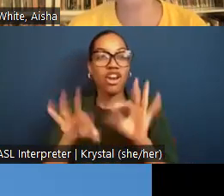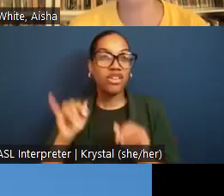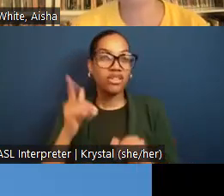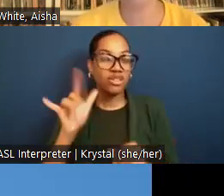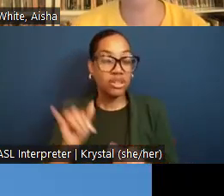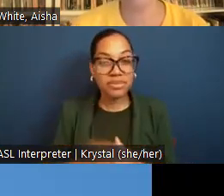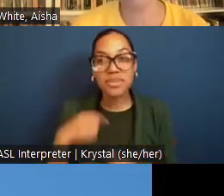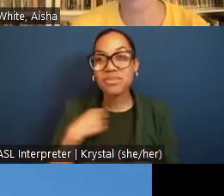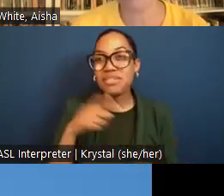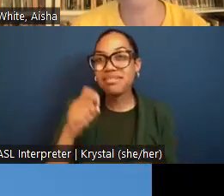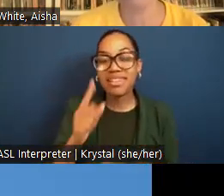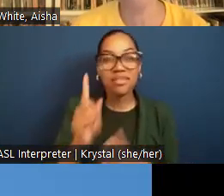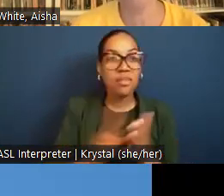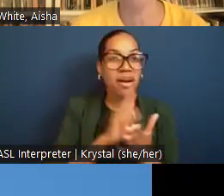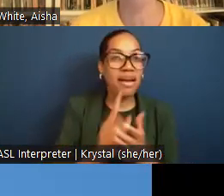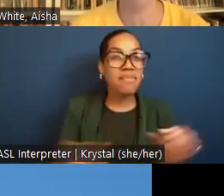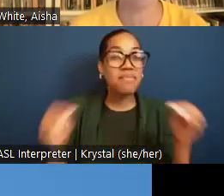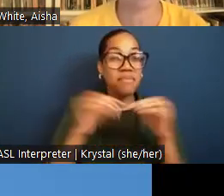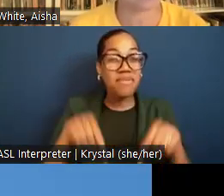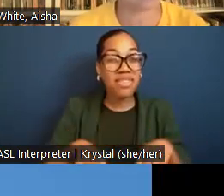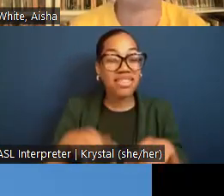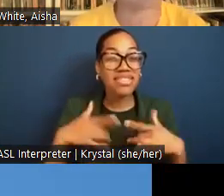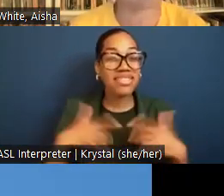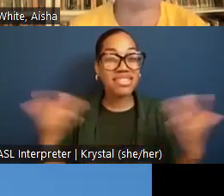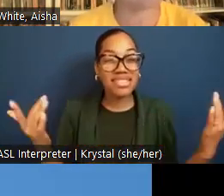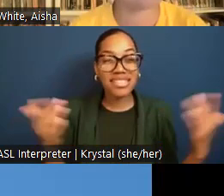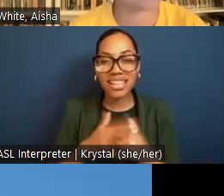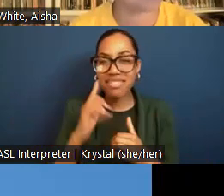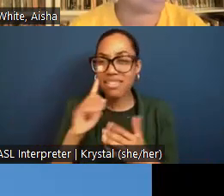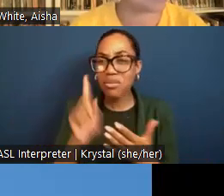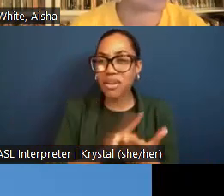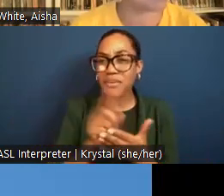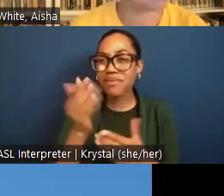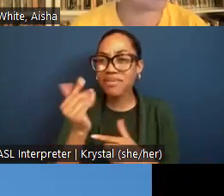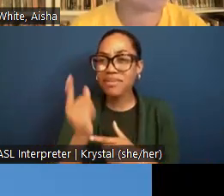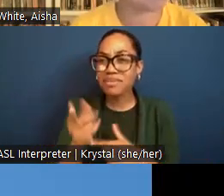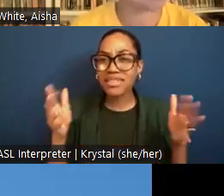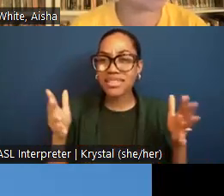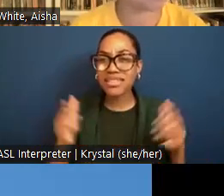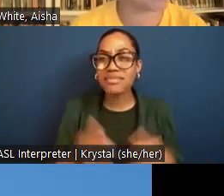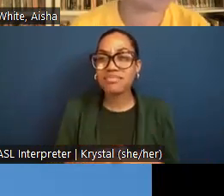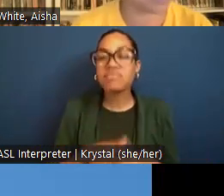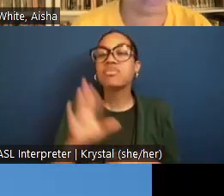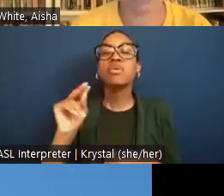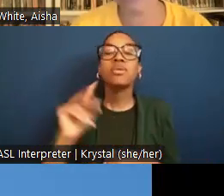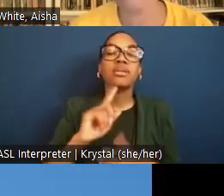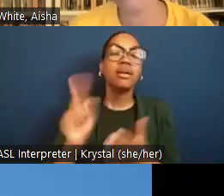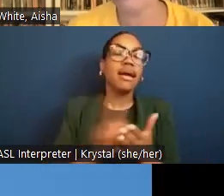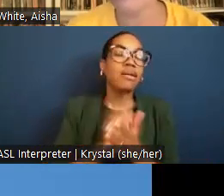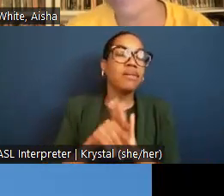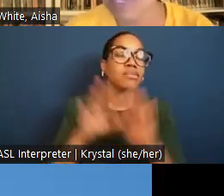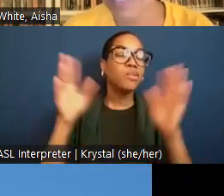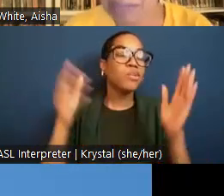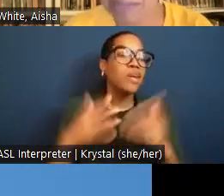for this program. An hour and what was it? An hour and 15 minutes? No, hour, anyway, whatever